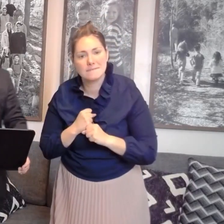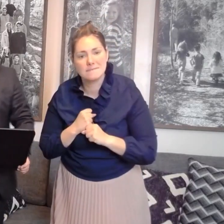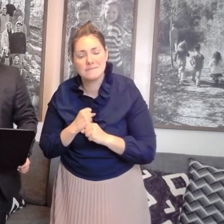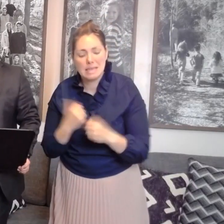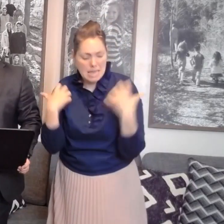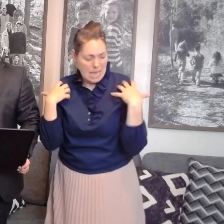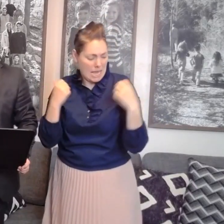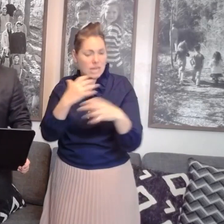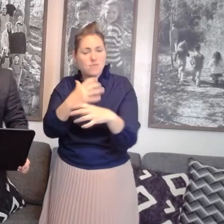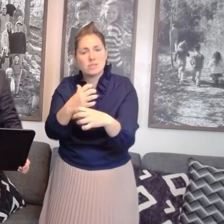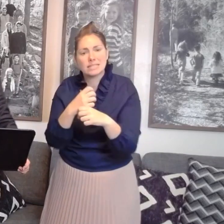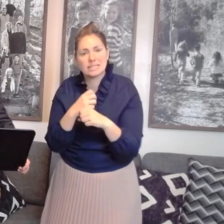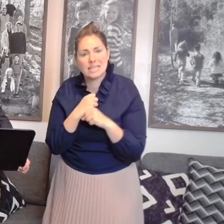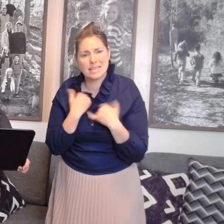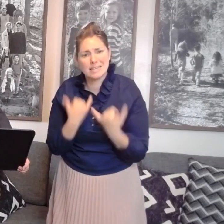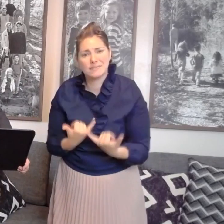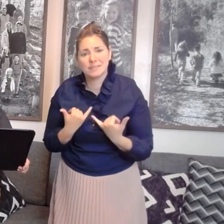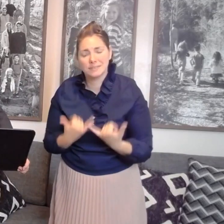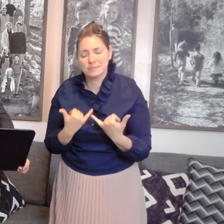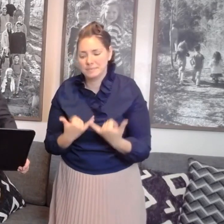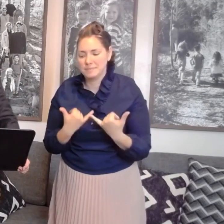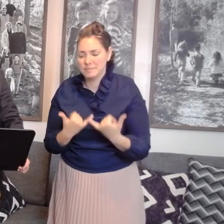your healing.